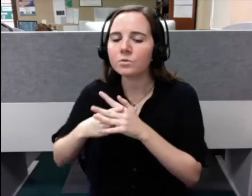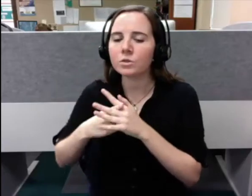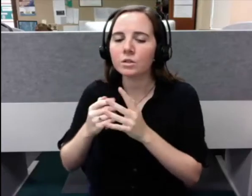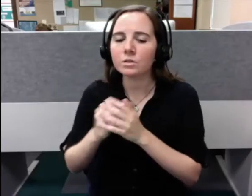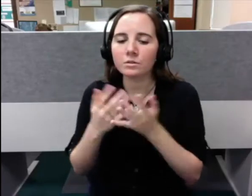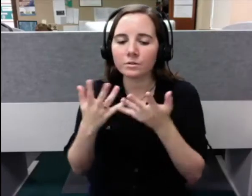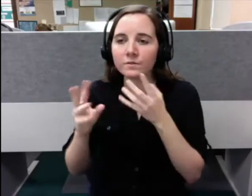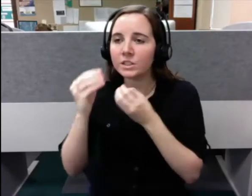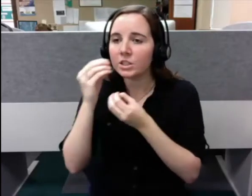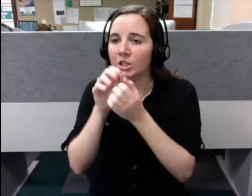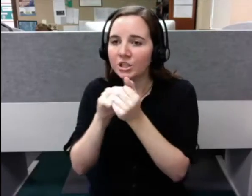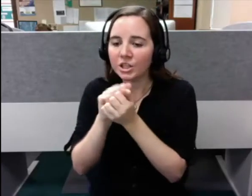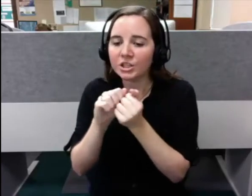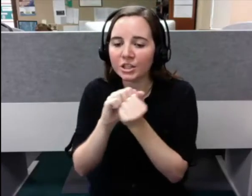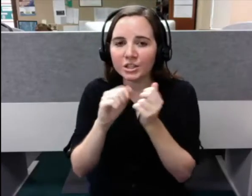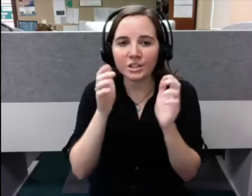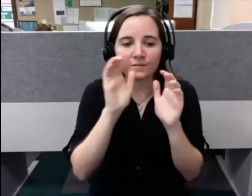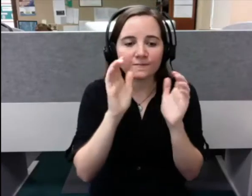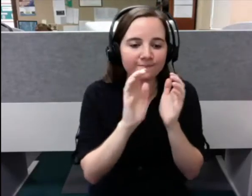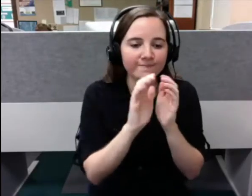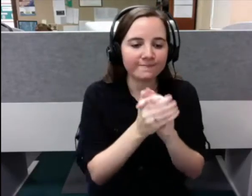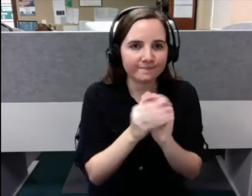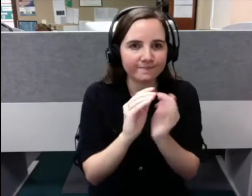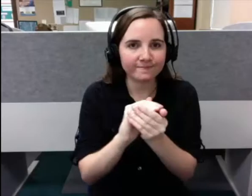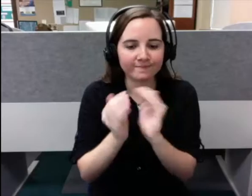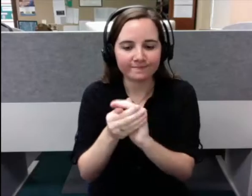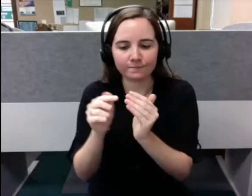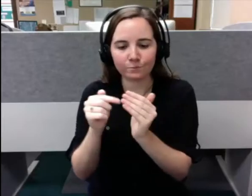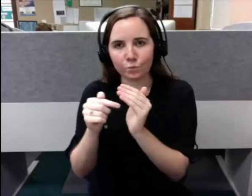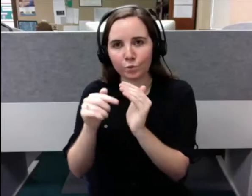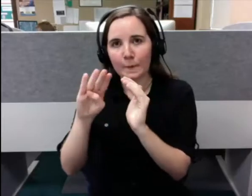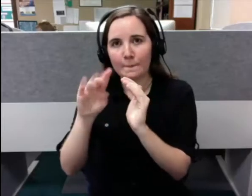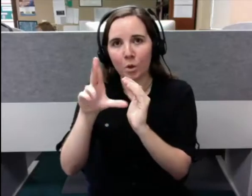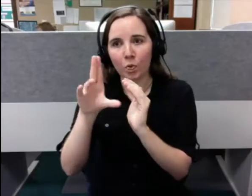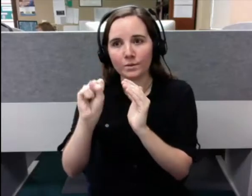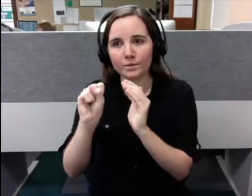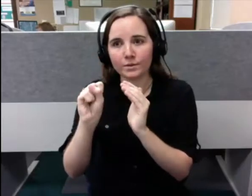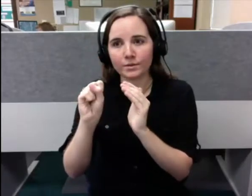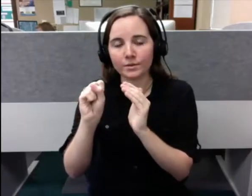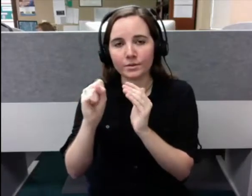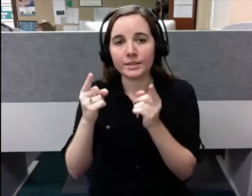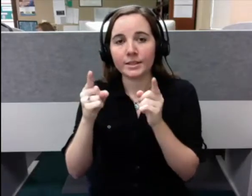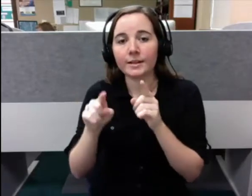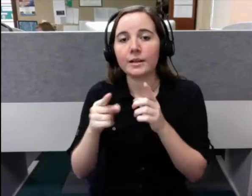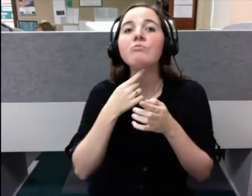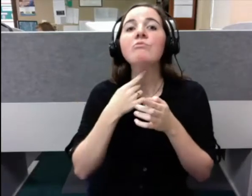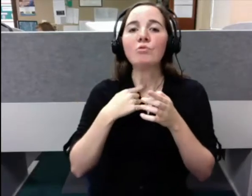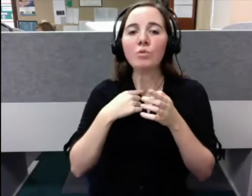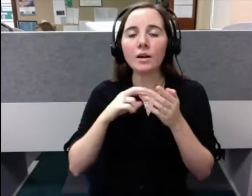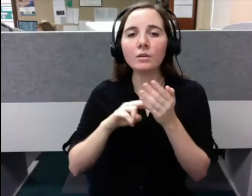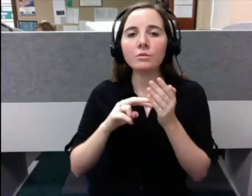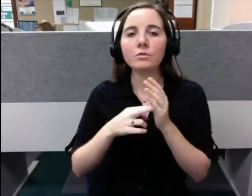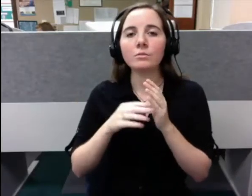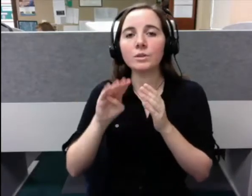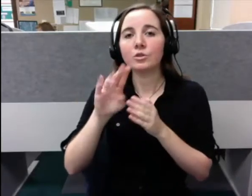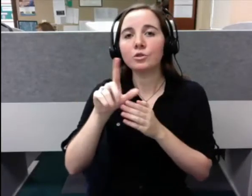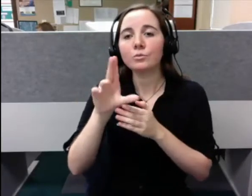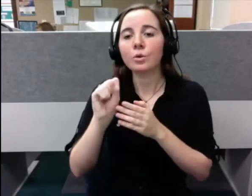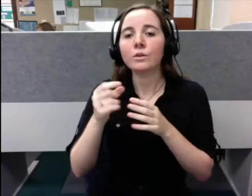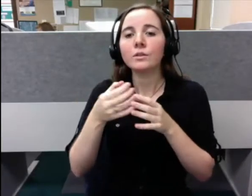chew food and mix it with saliva, you form a small round ball known as a bolus. Swallowing will be the process in which